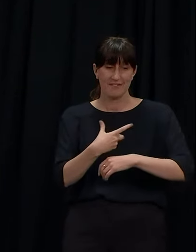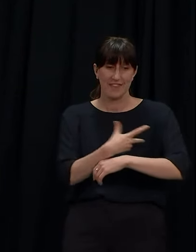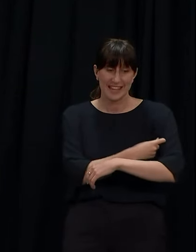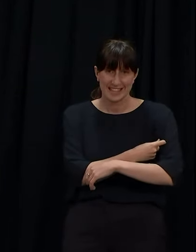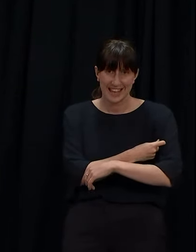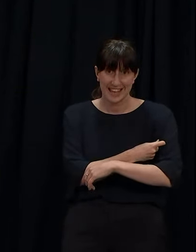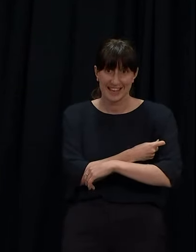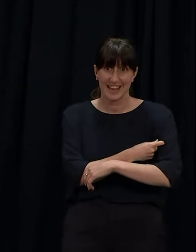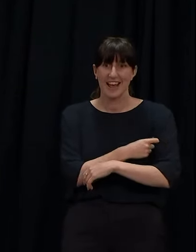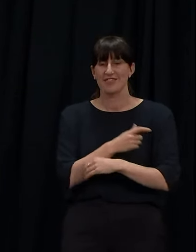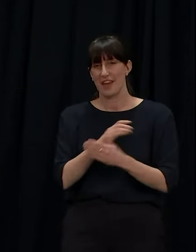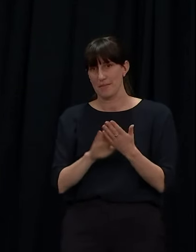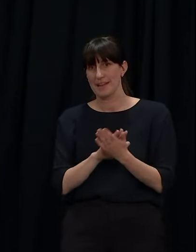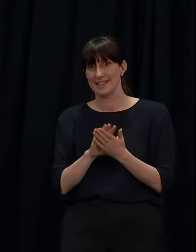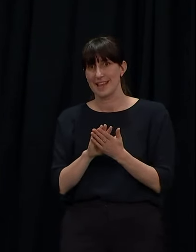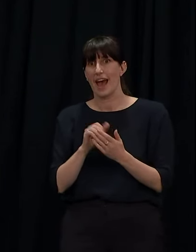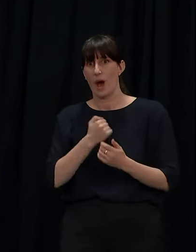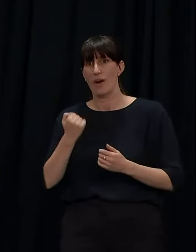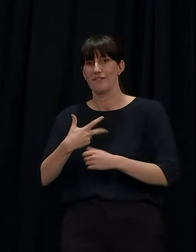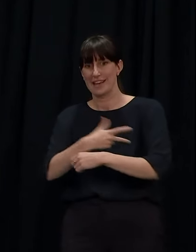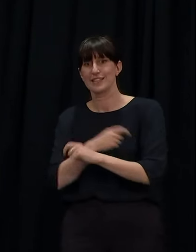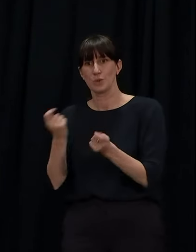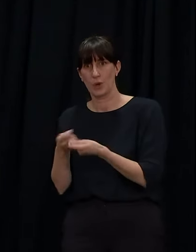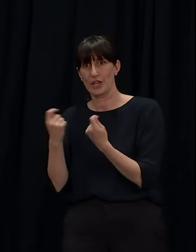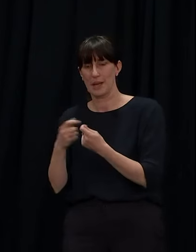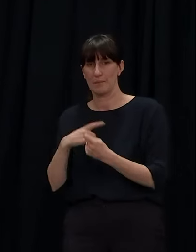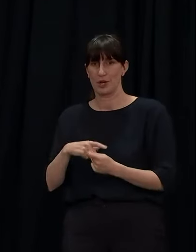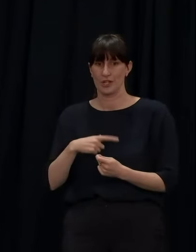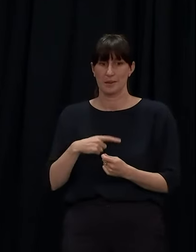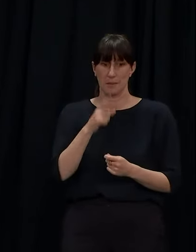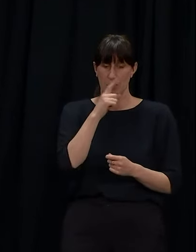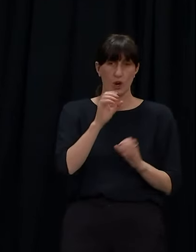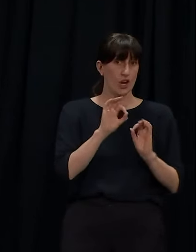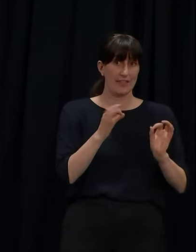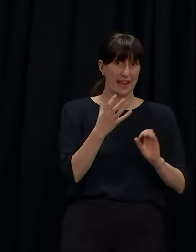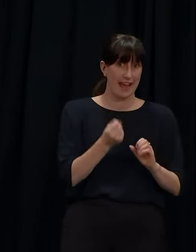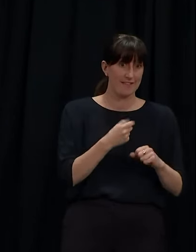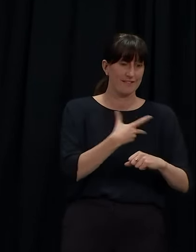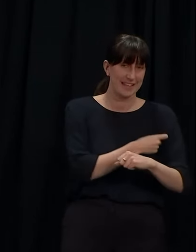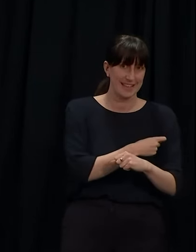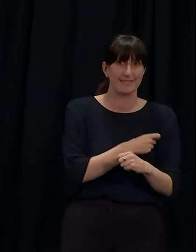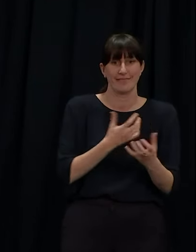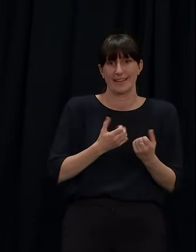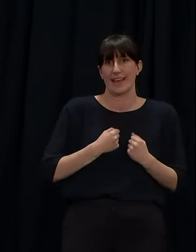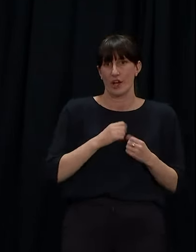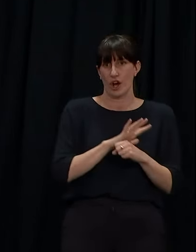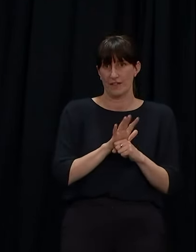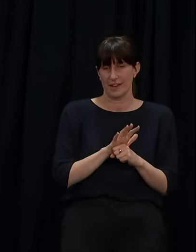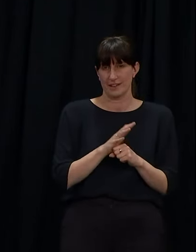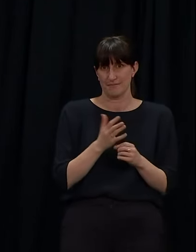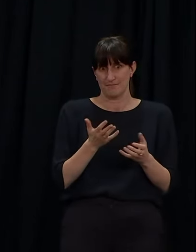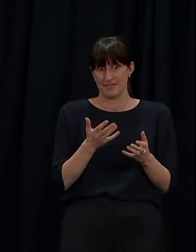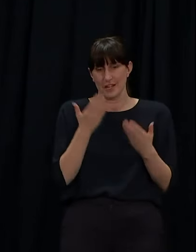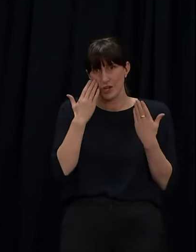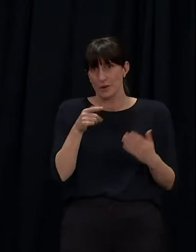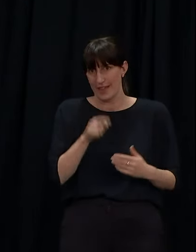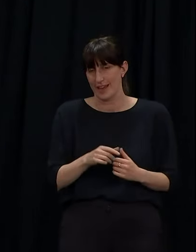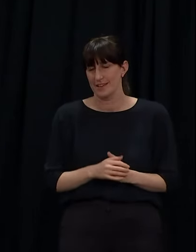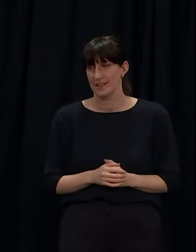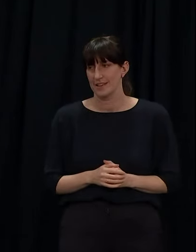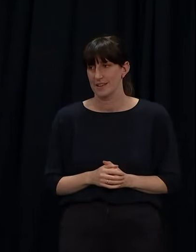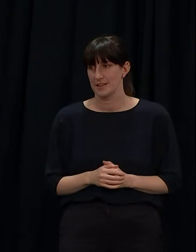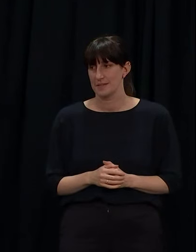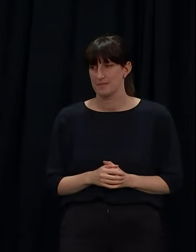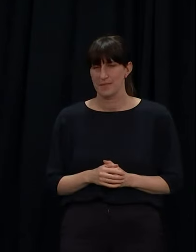is working. Last I saw we had something that was over 14, but let me search through while I ask for